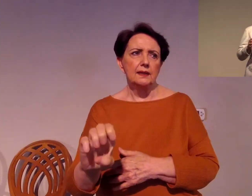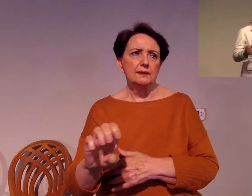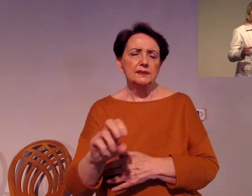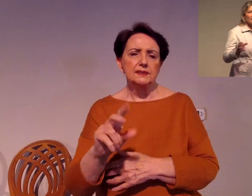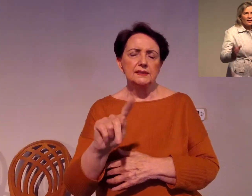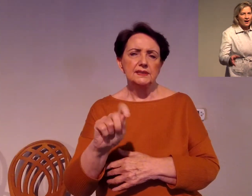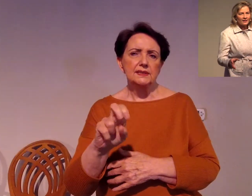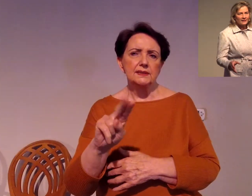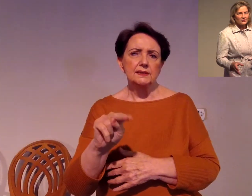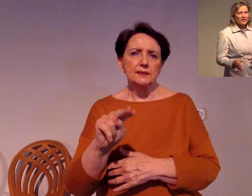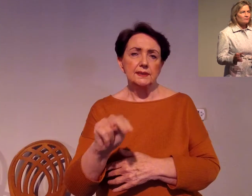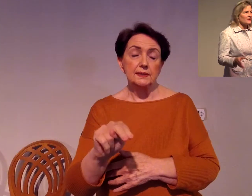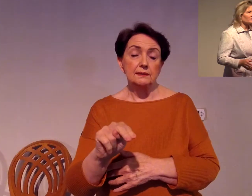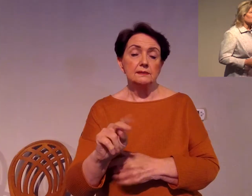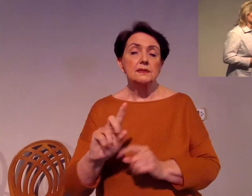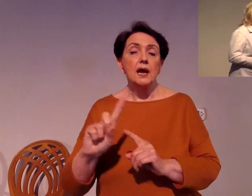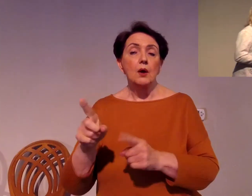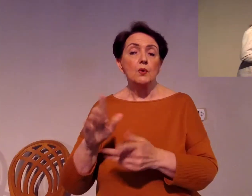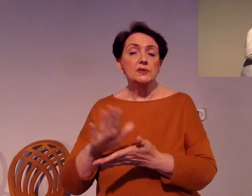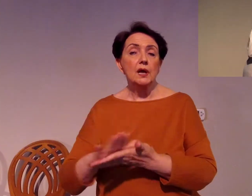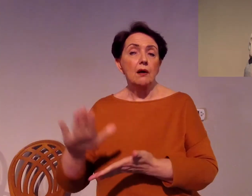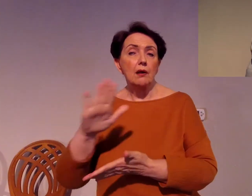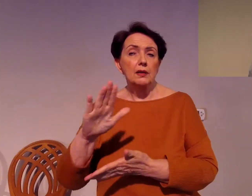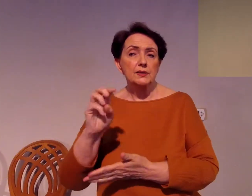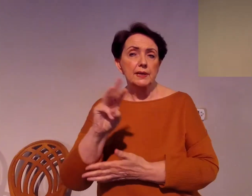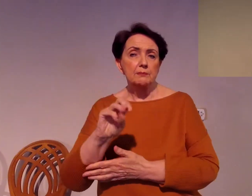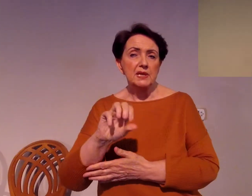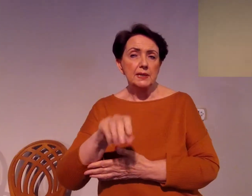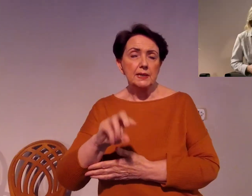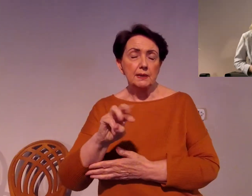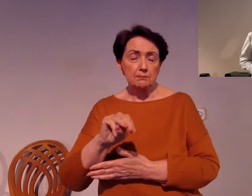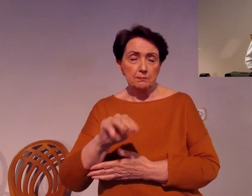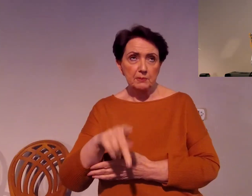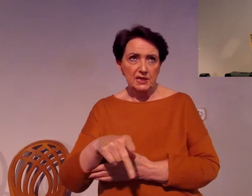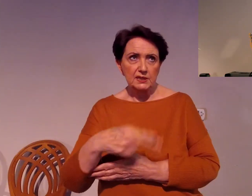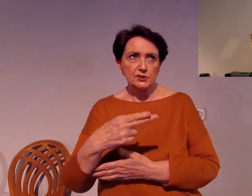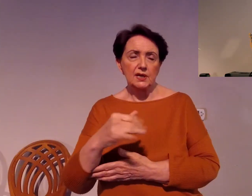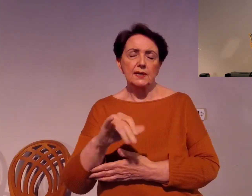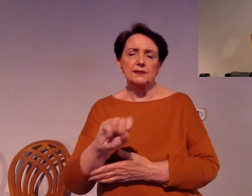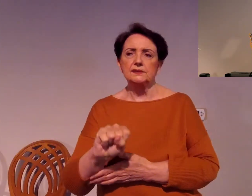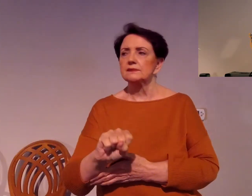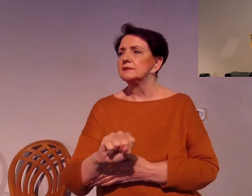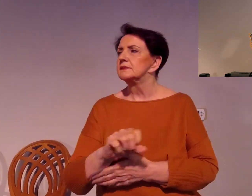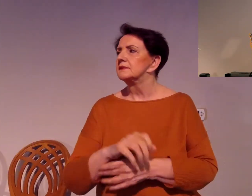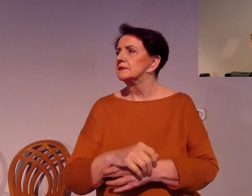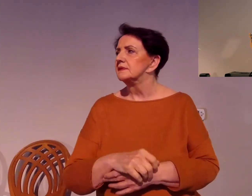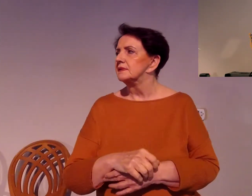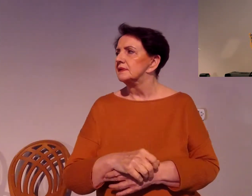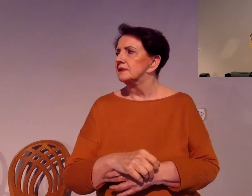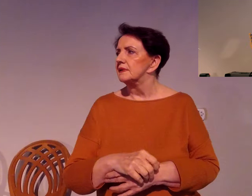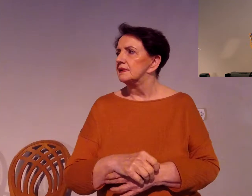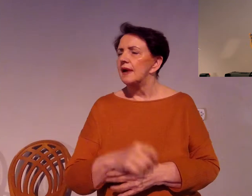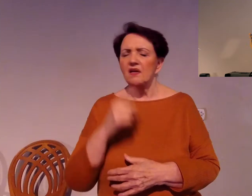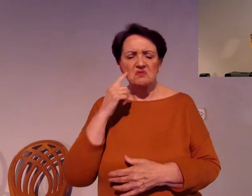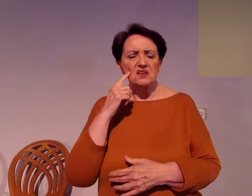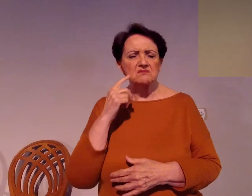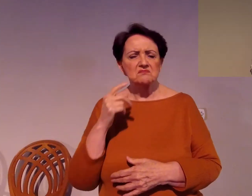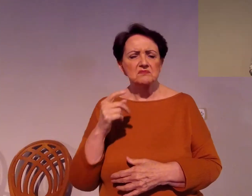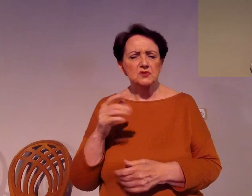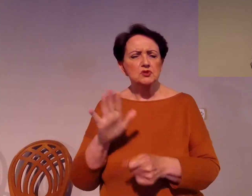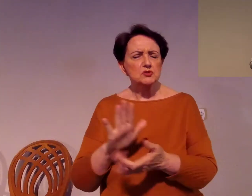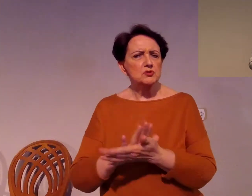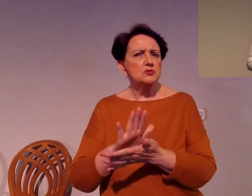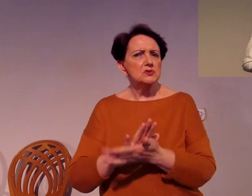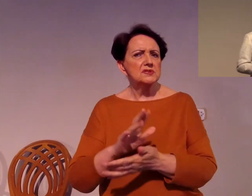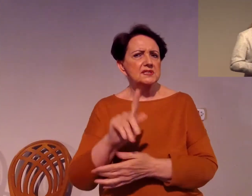And I went to college in Memphis, Tennessee. I think those schools in Tennessee